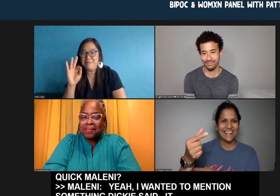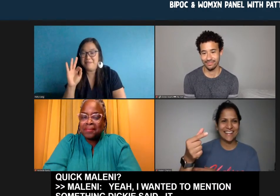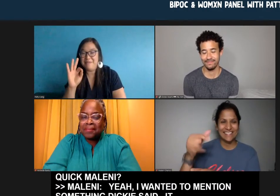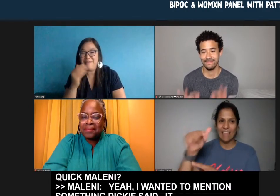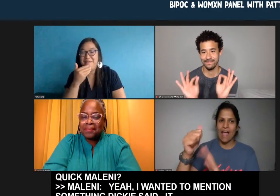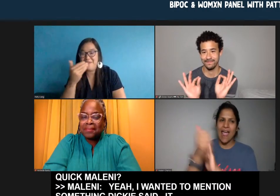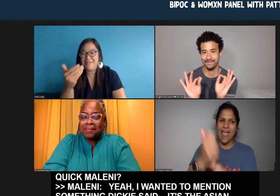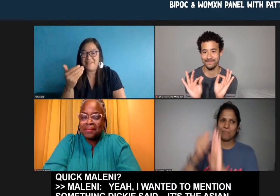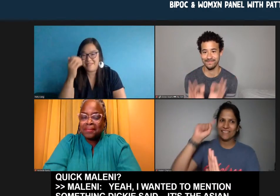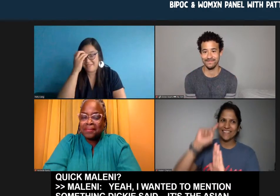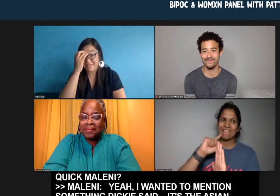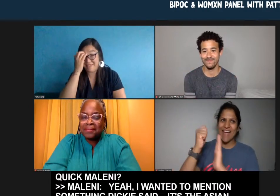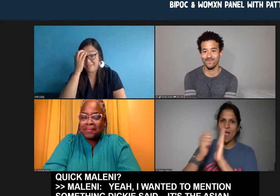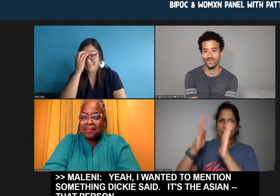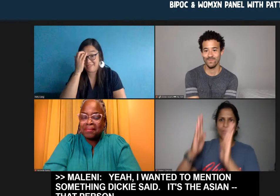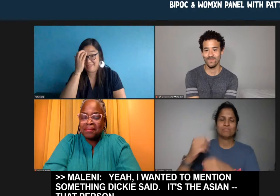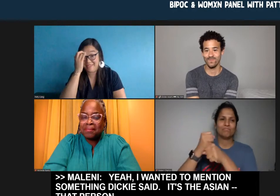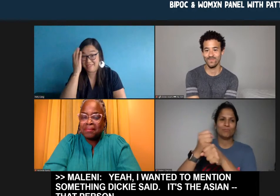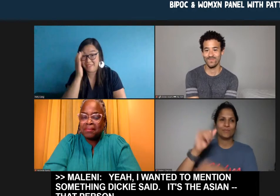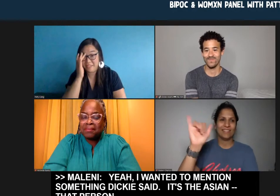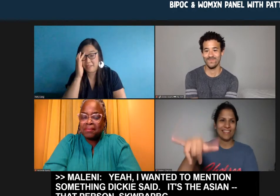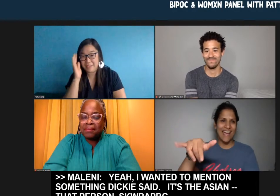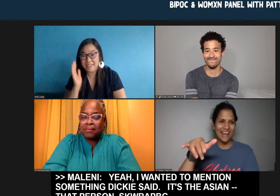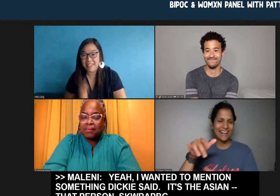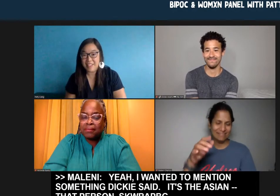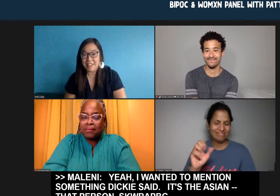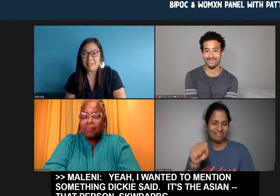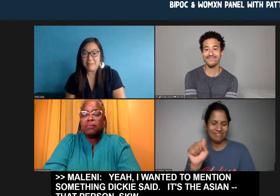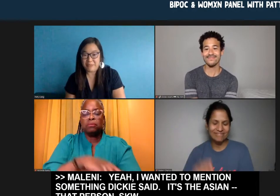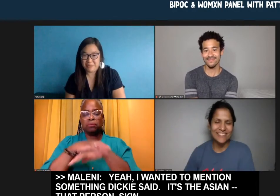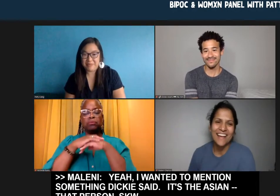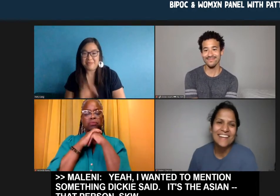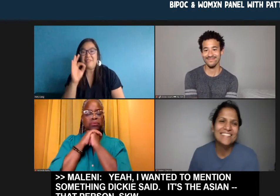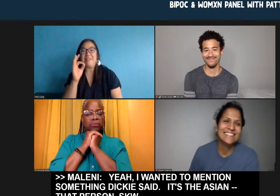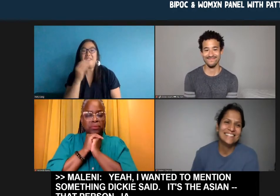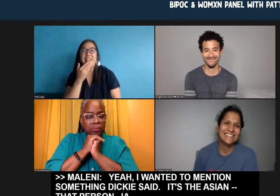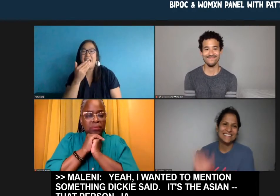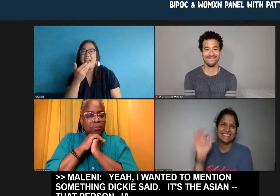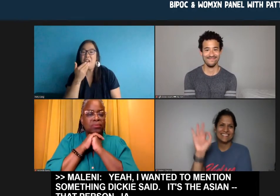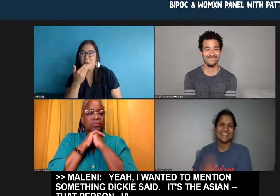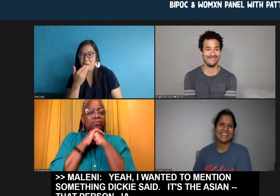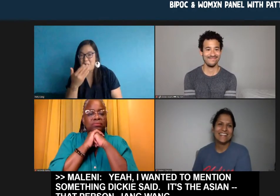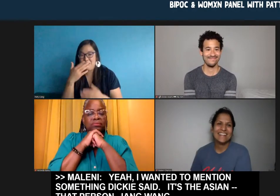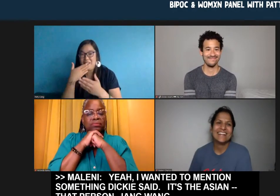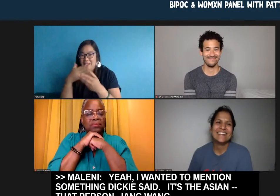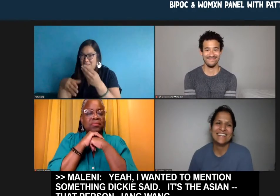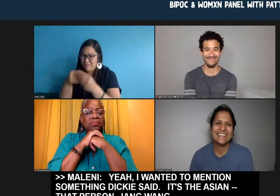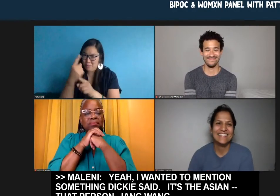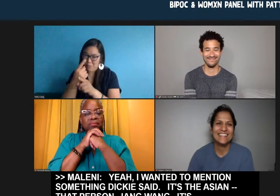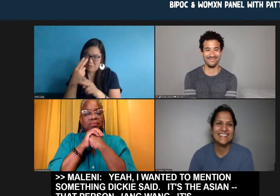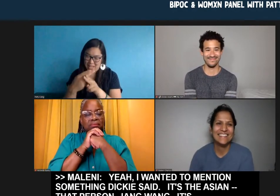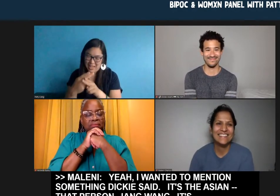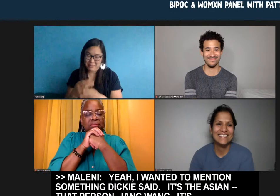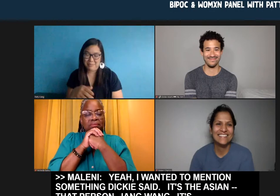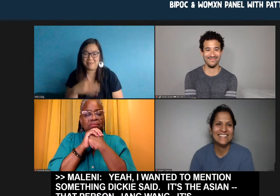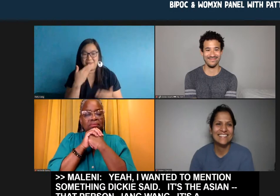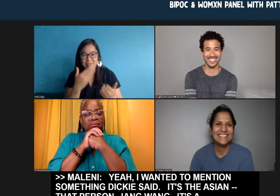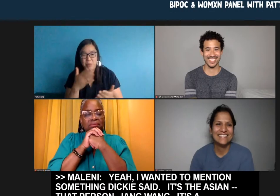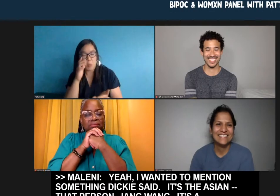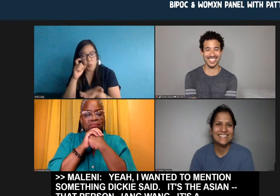Jiang Wang. So, I mean, it's a Jenny Wang.